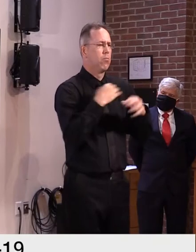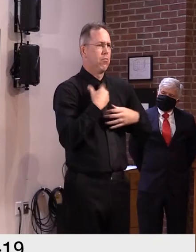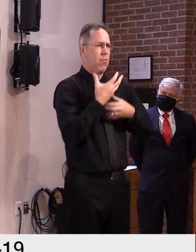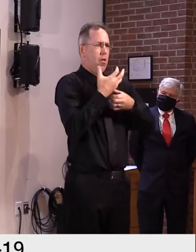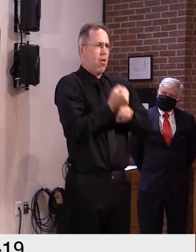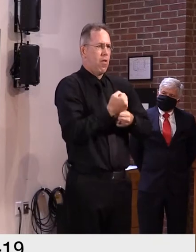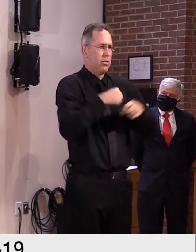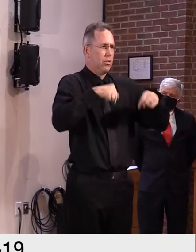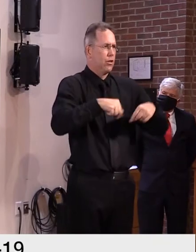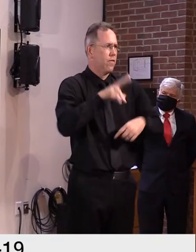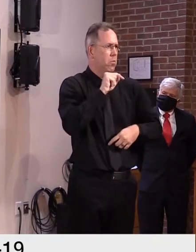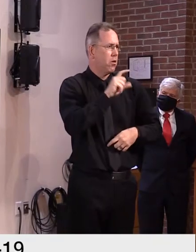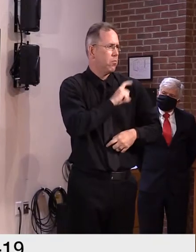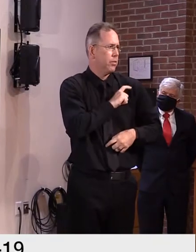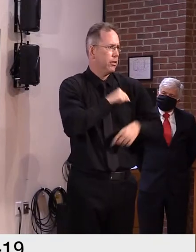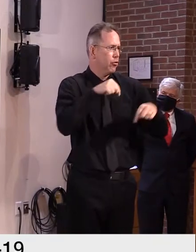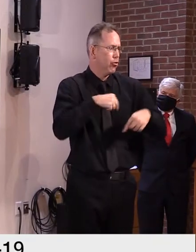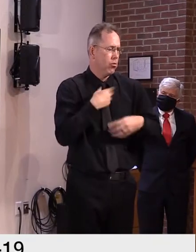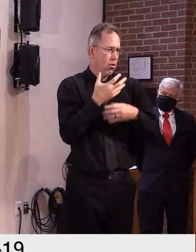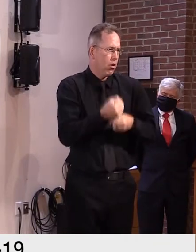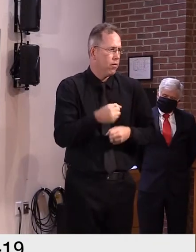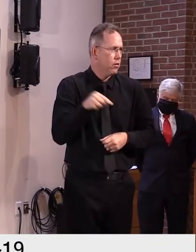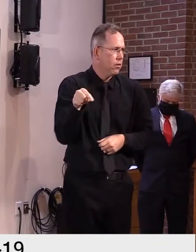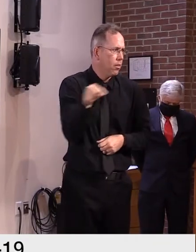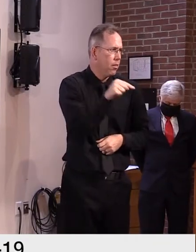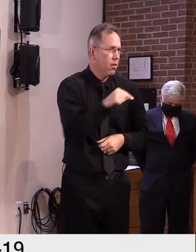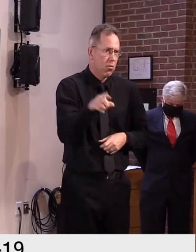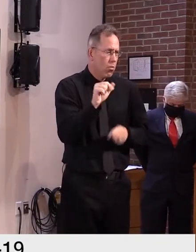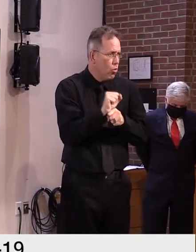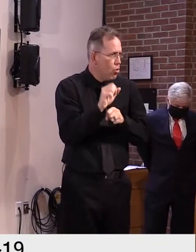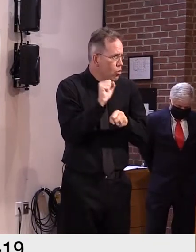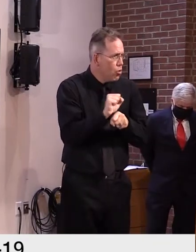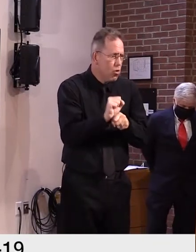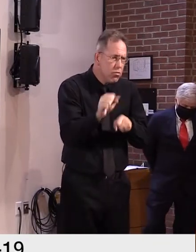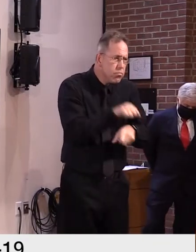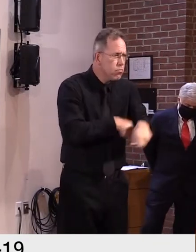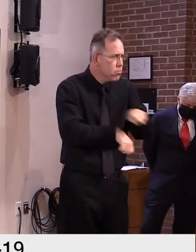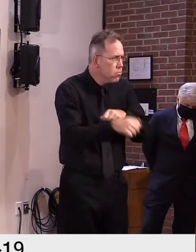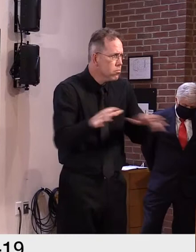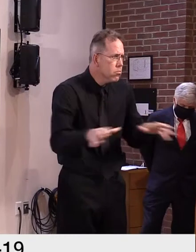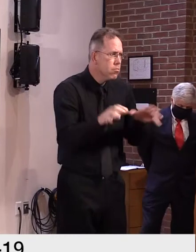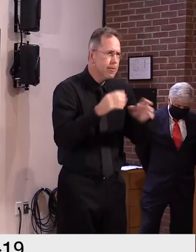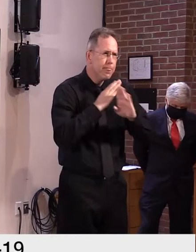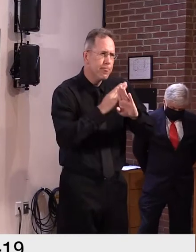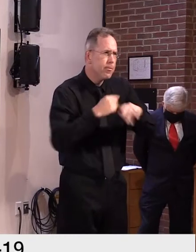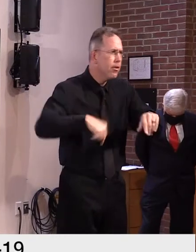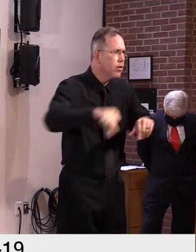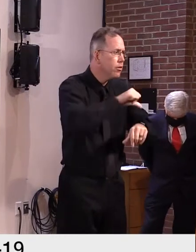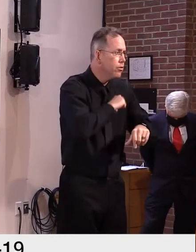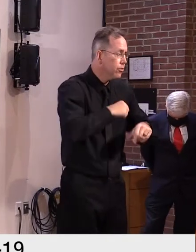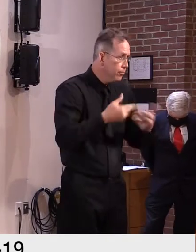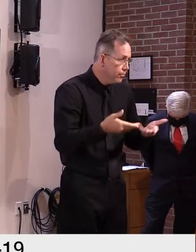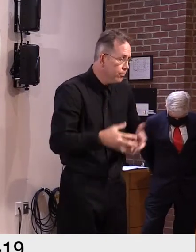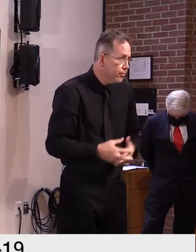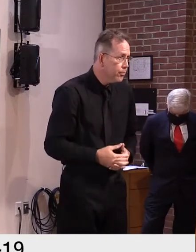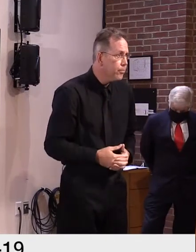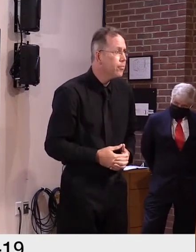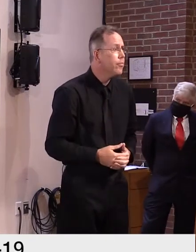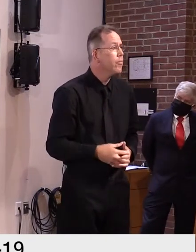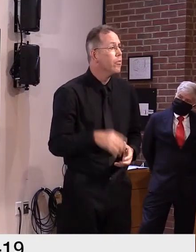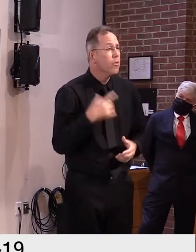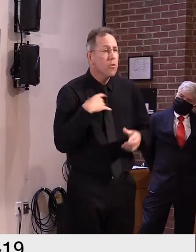Vermont. I know they work diligently on issues like this, trying to maintain some sort of surveillance, so to